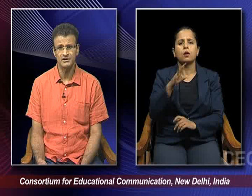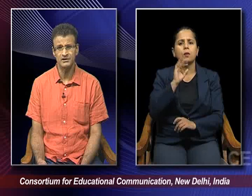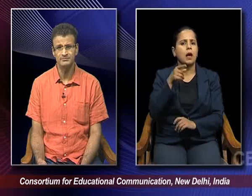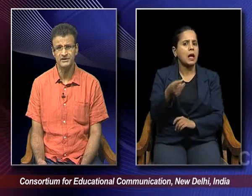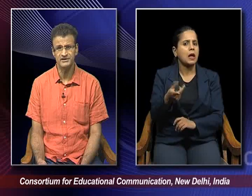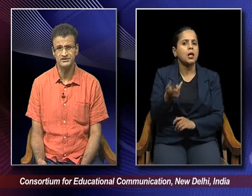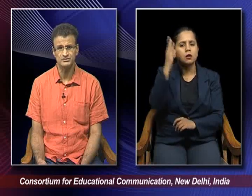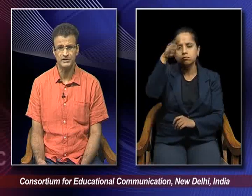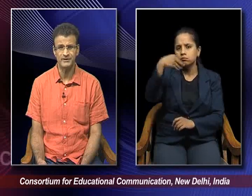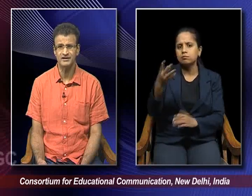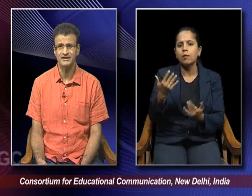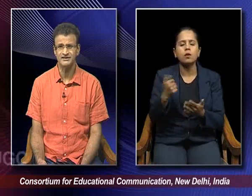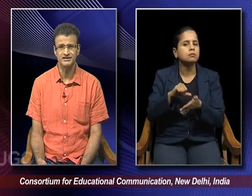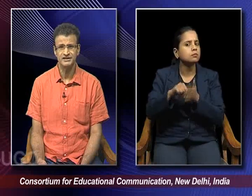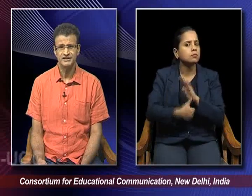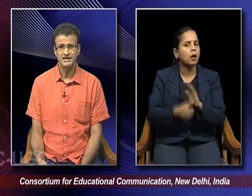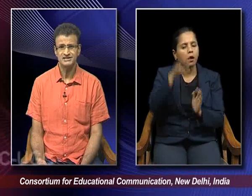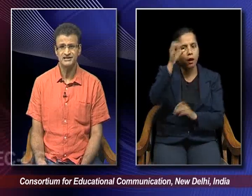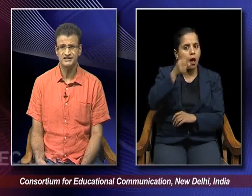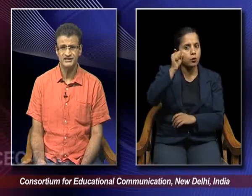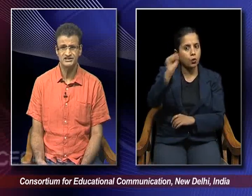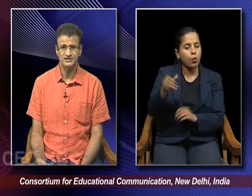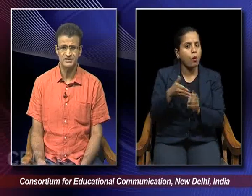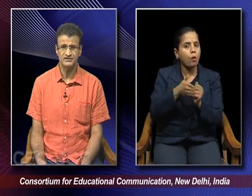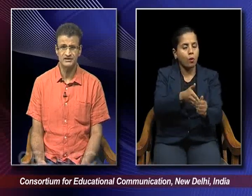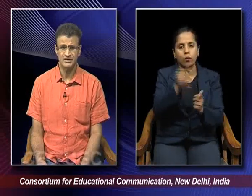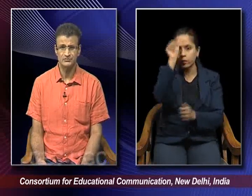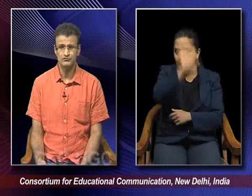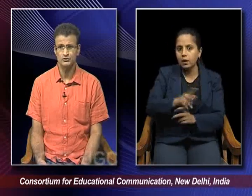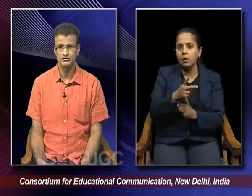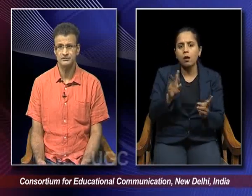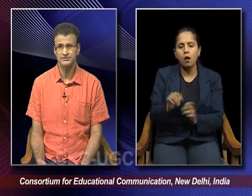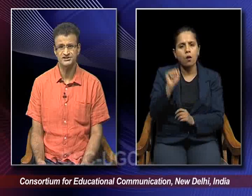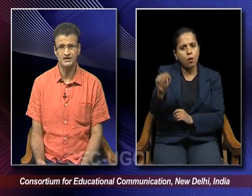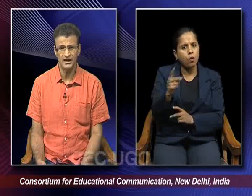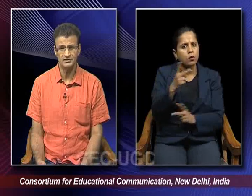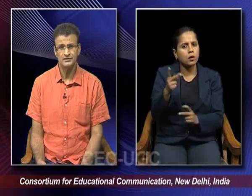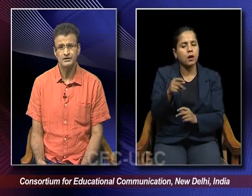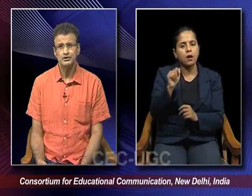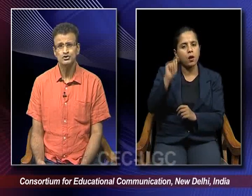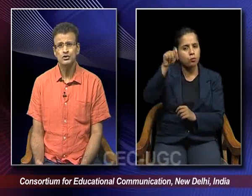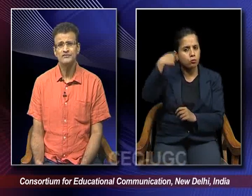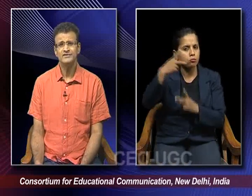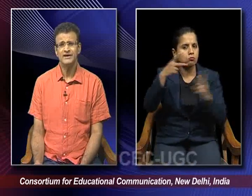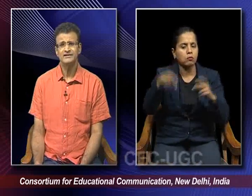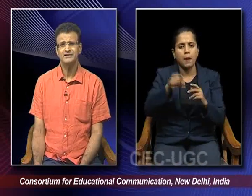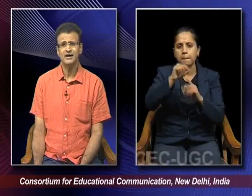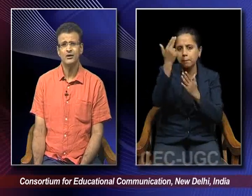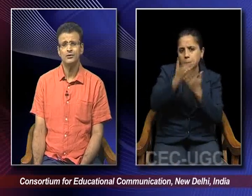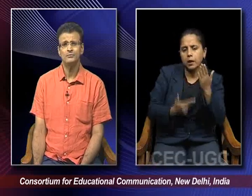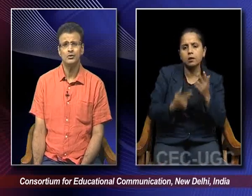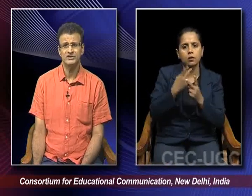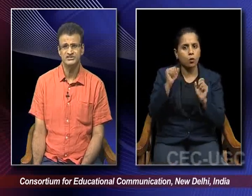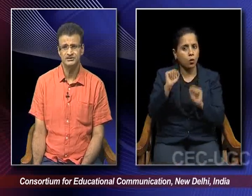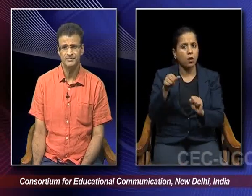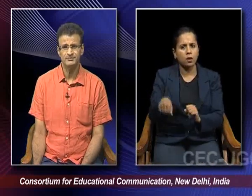unpardonable impertinence to depict Gandhi as leading the nation even in realm of motion picture art. So we find that how